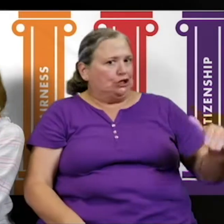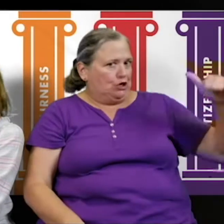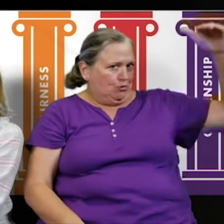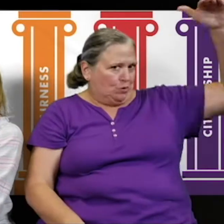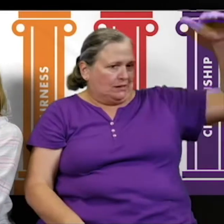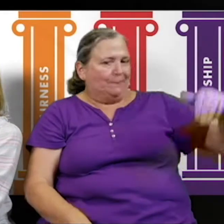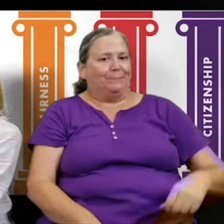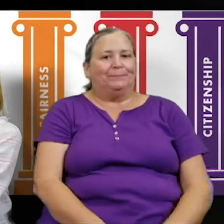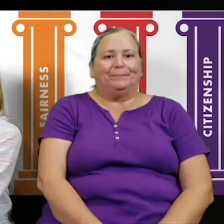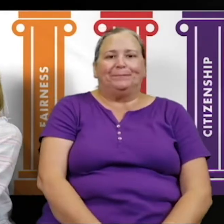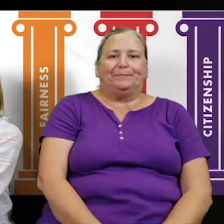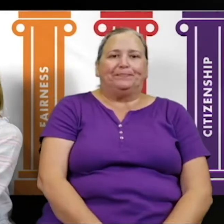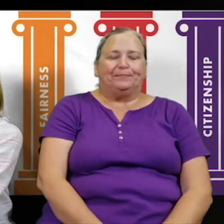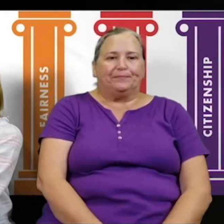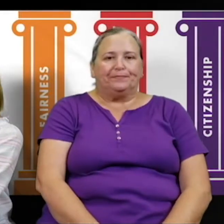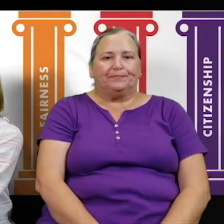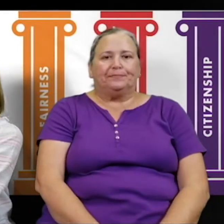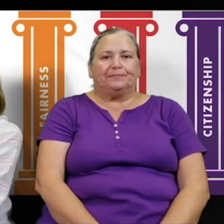up.